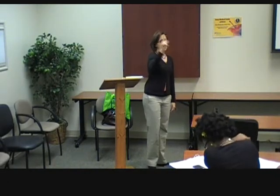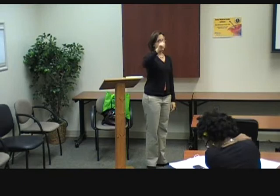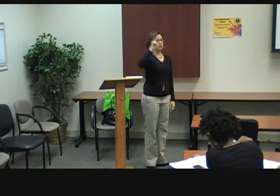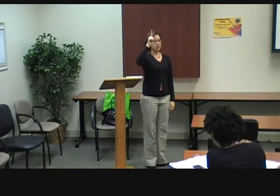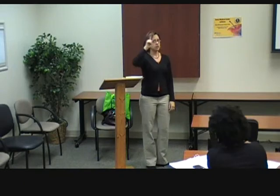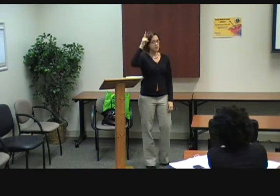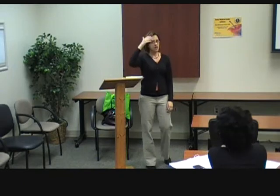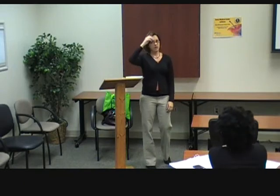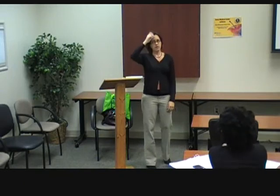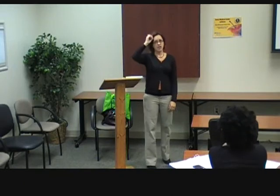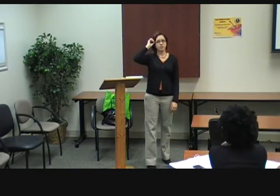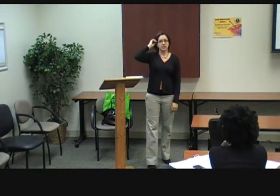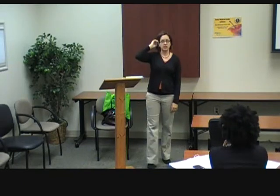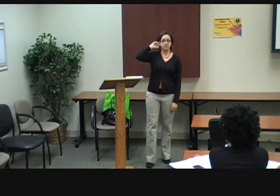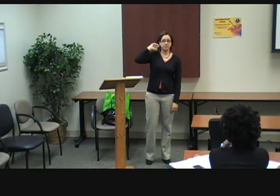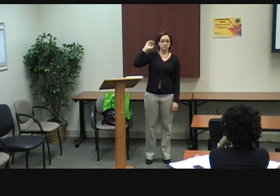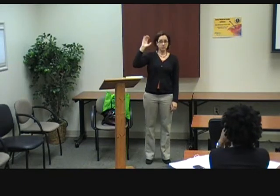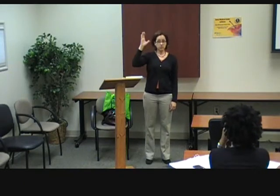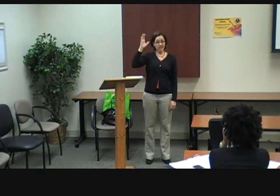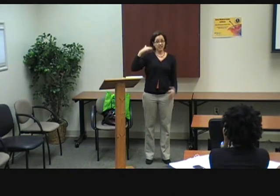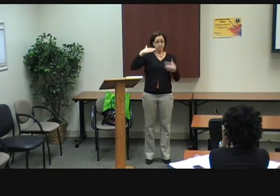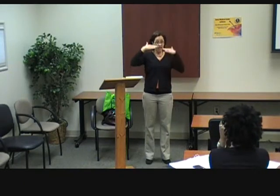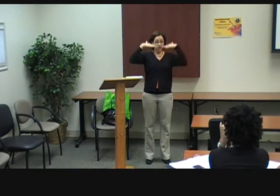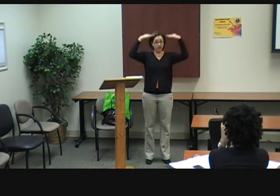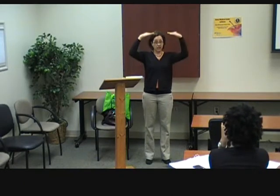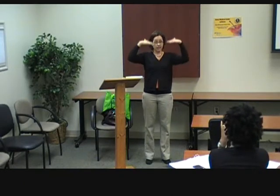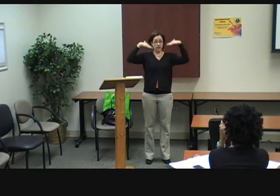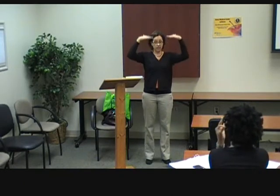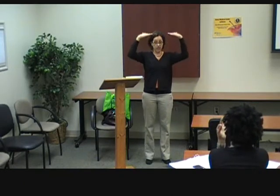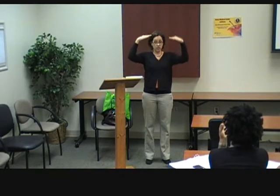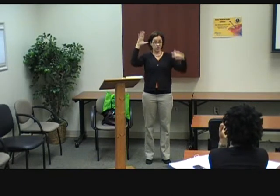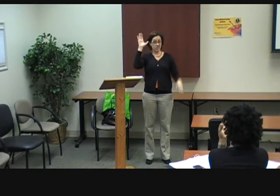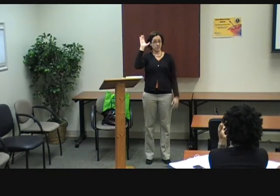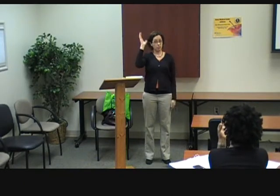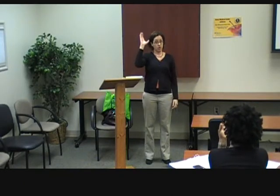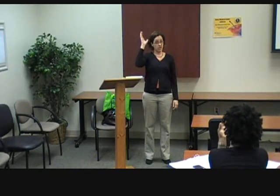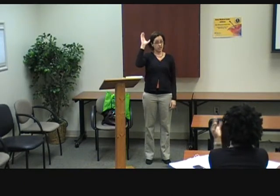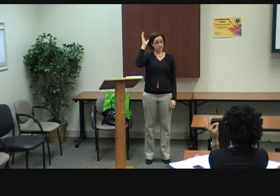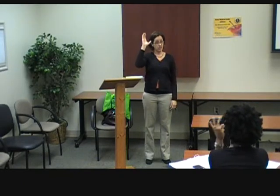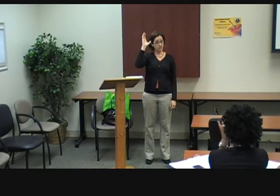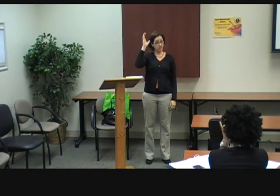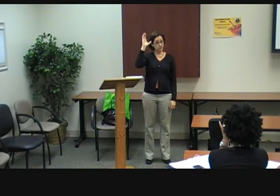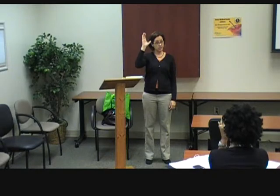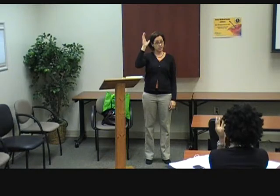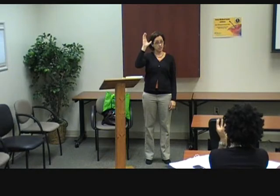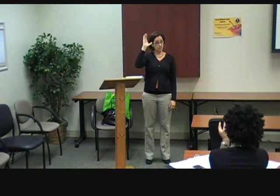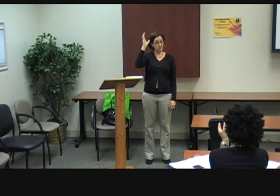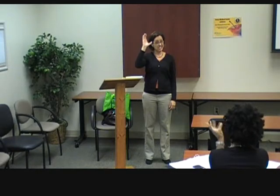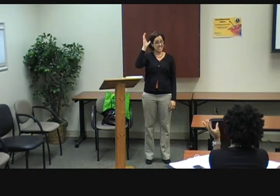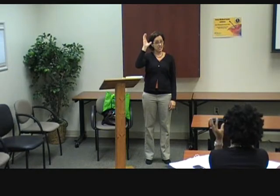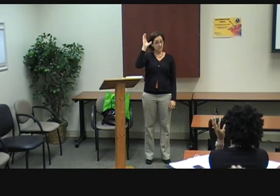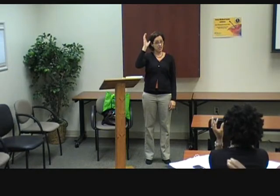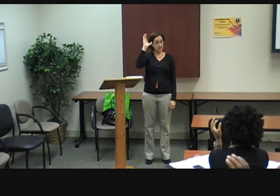Lena, speaking of the family, any male, anything up here? So this is a boy cousin. C,